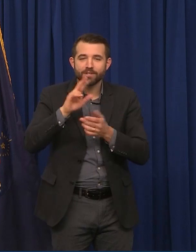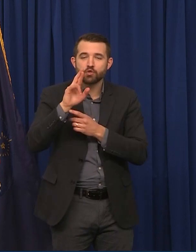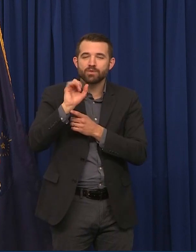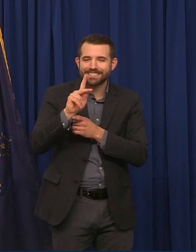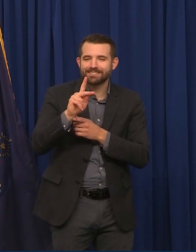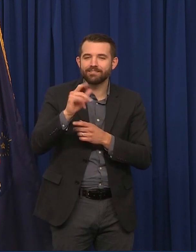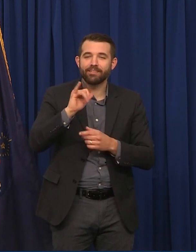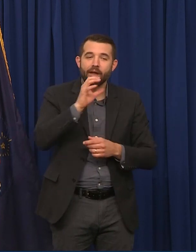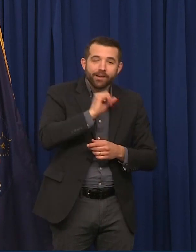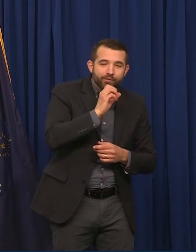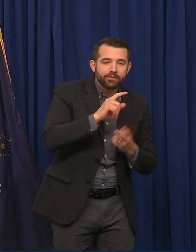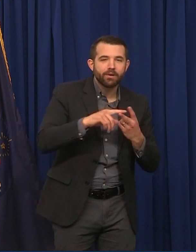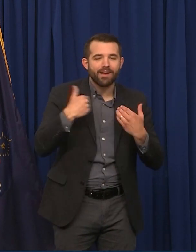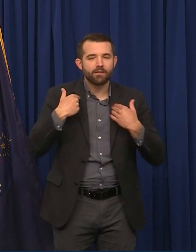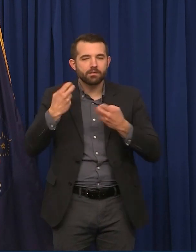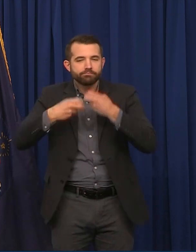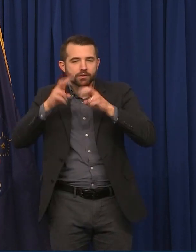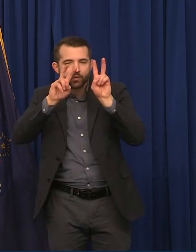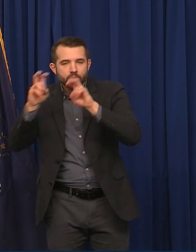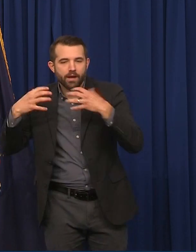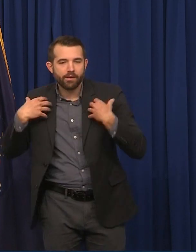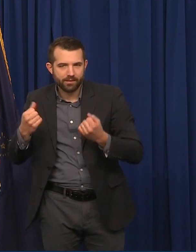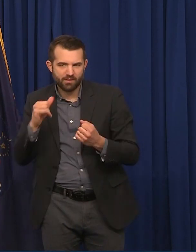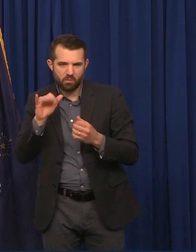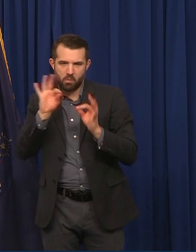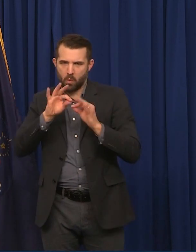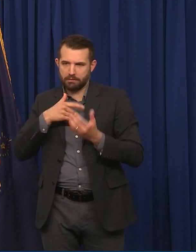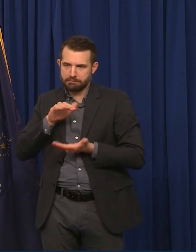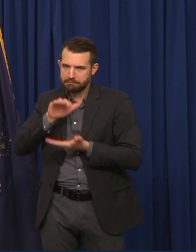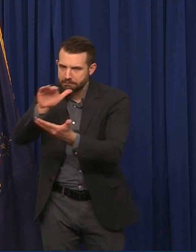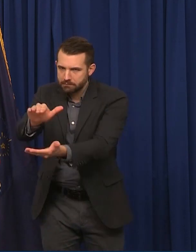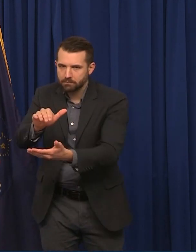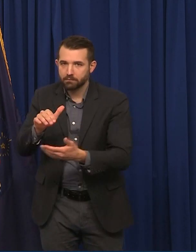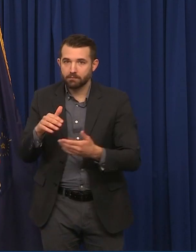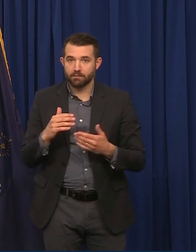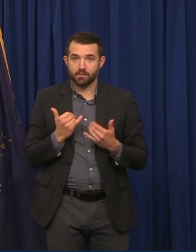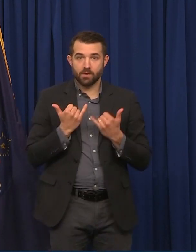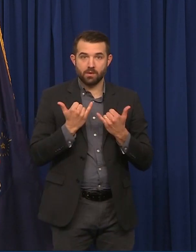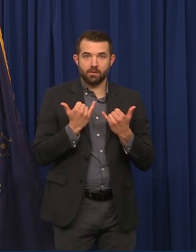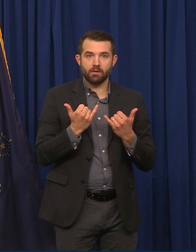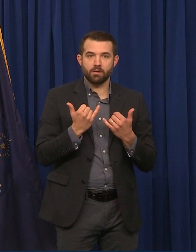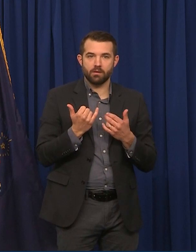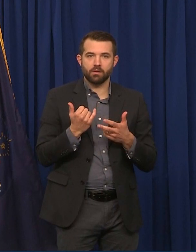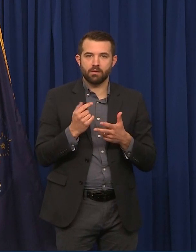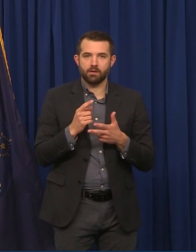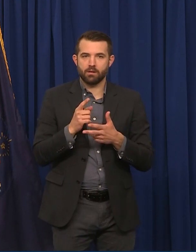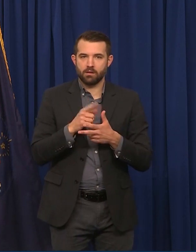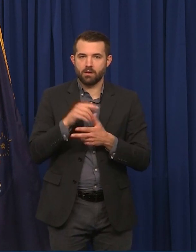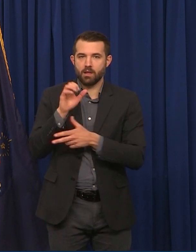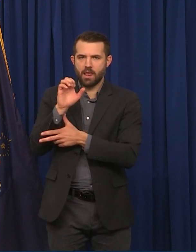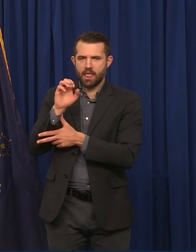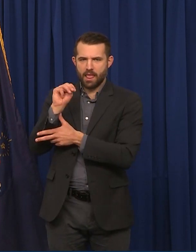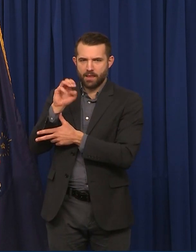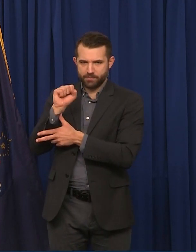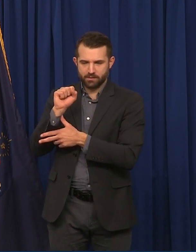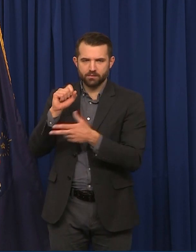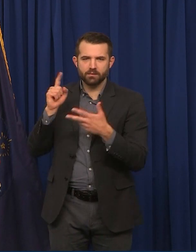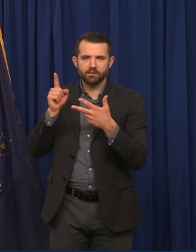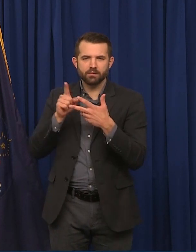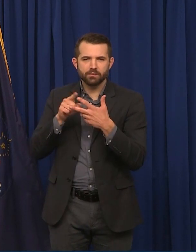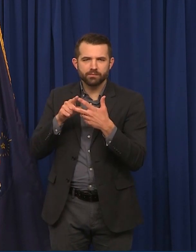out today are in general going to EMS providers, funeral homes, law